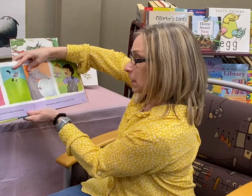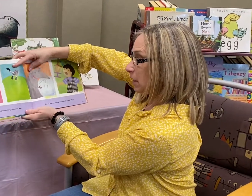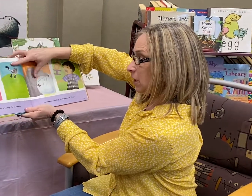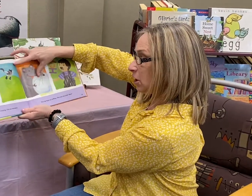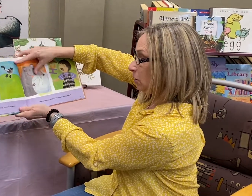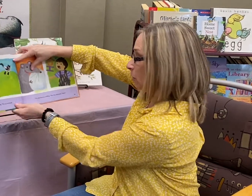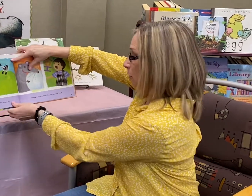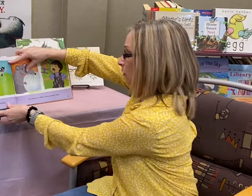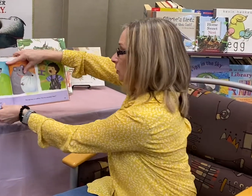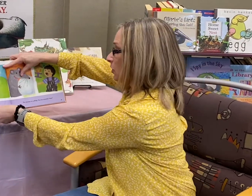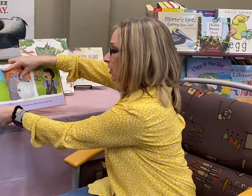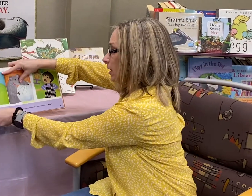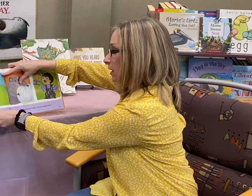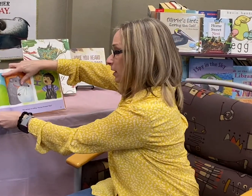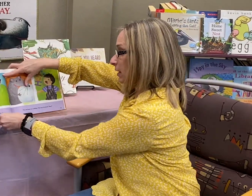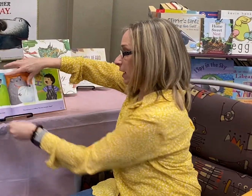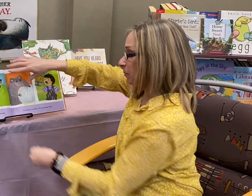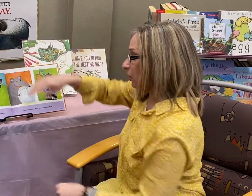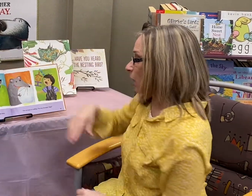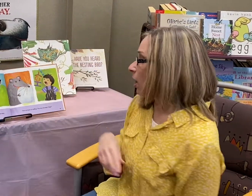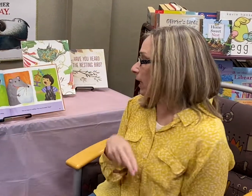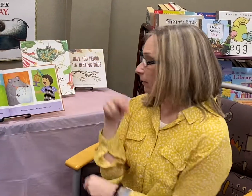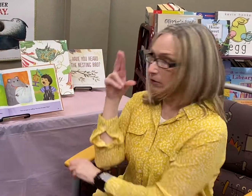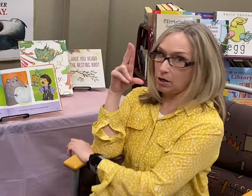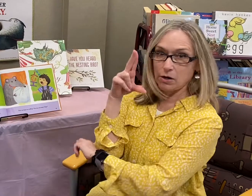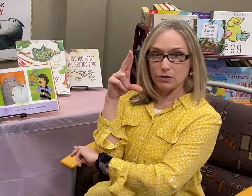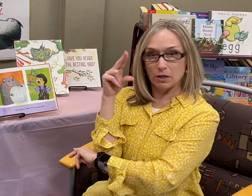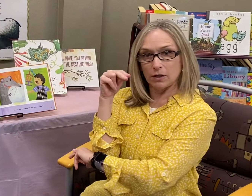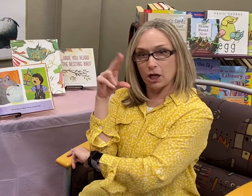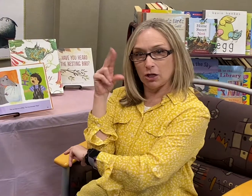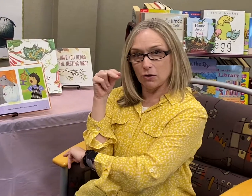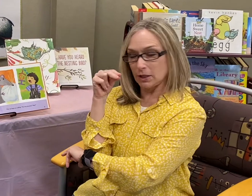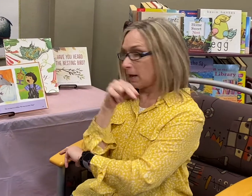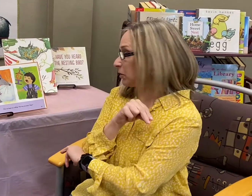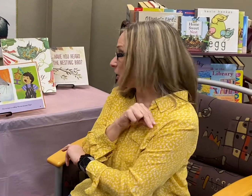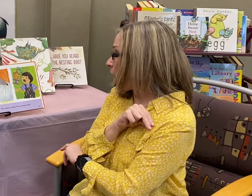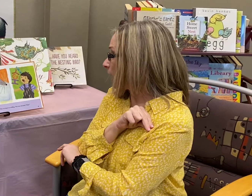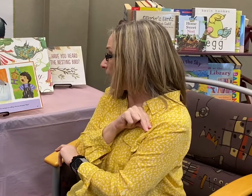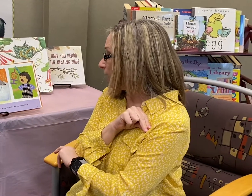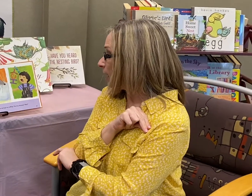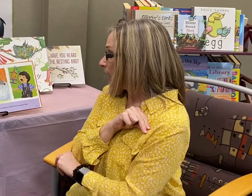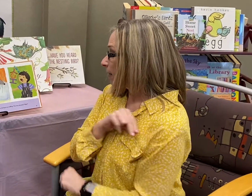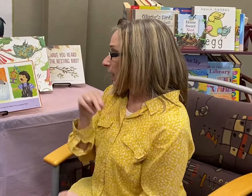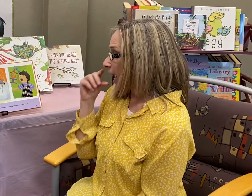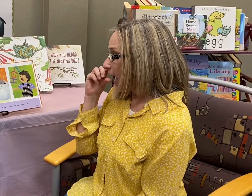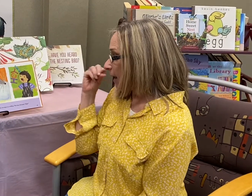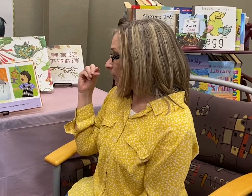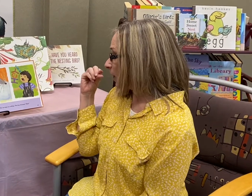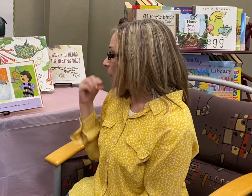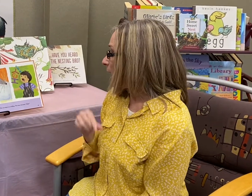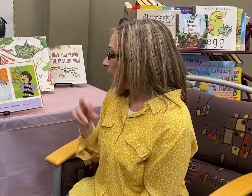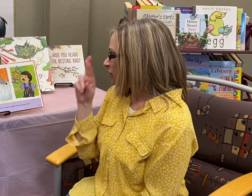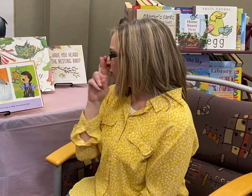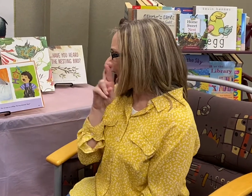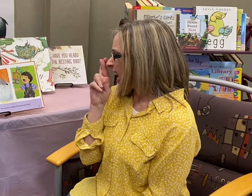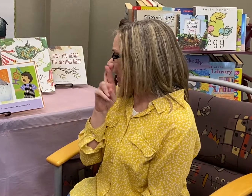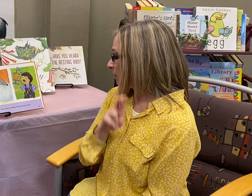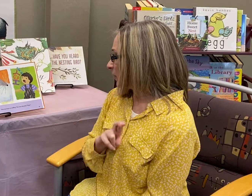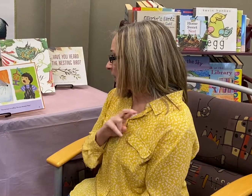The goose kept on honking. Was there a goose? The goose kept on honking. The cat ran away. The rat kept on